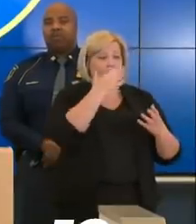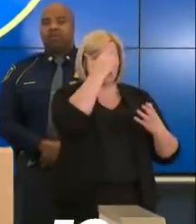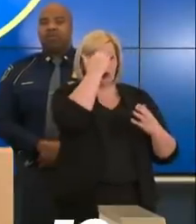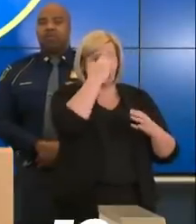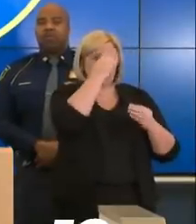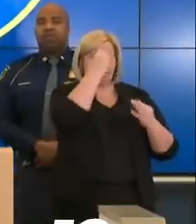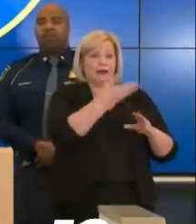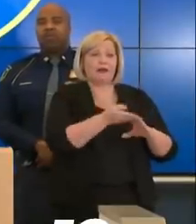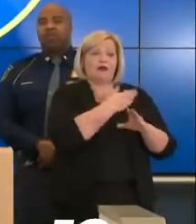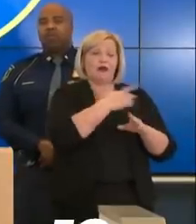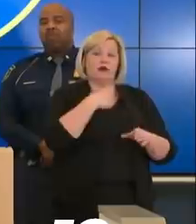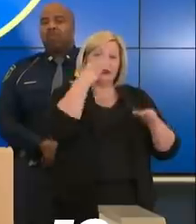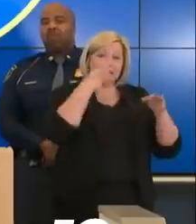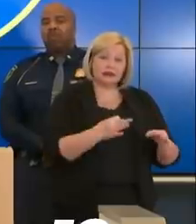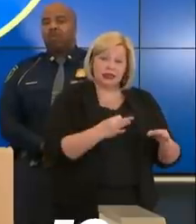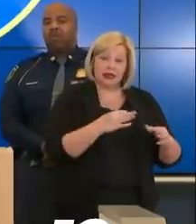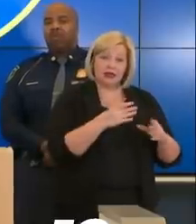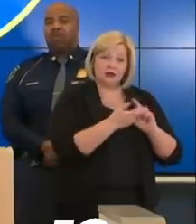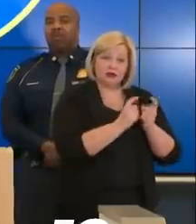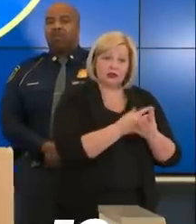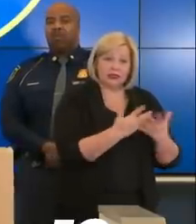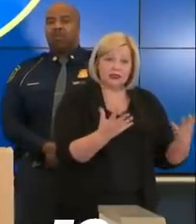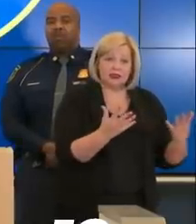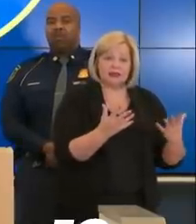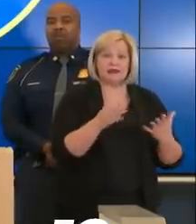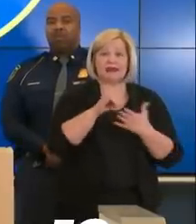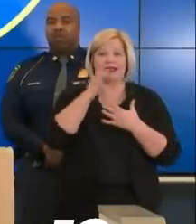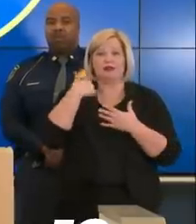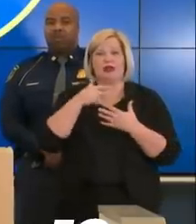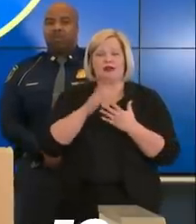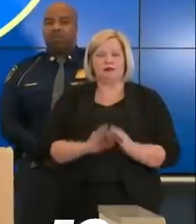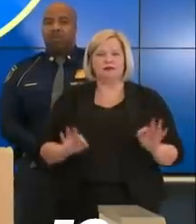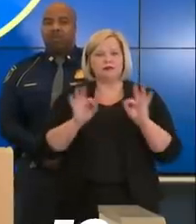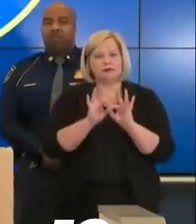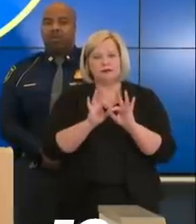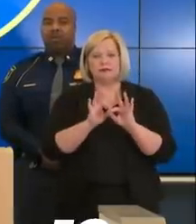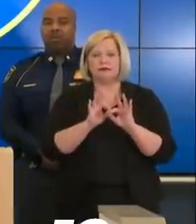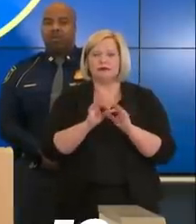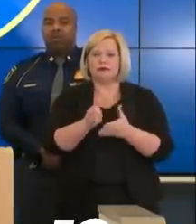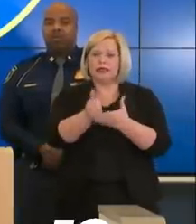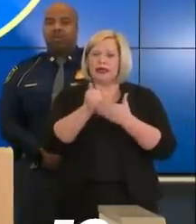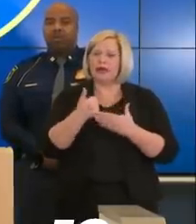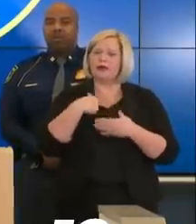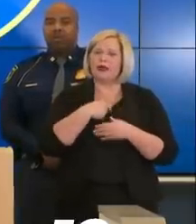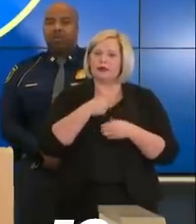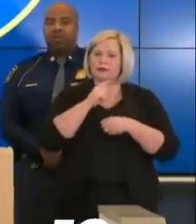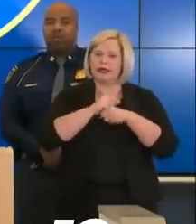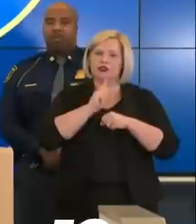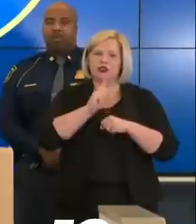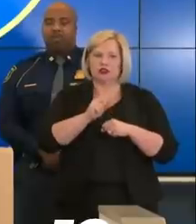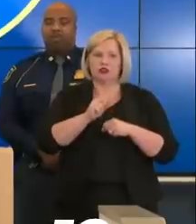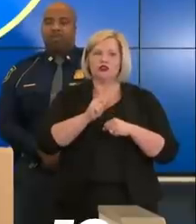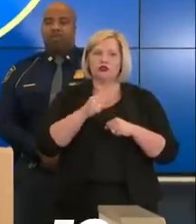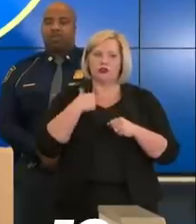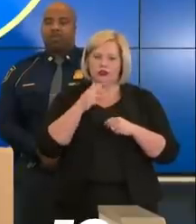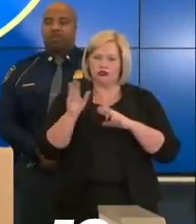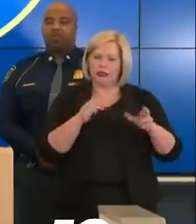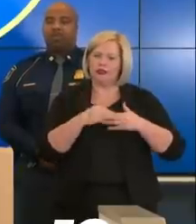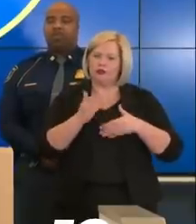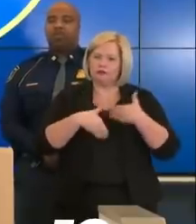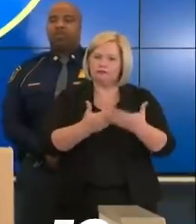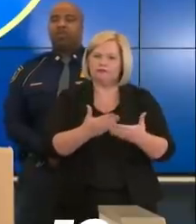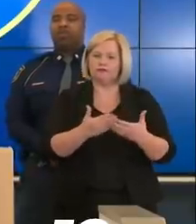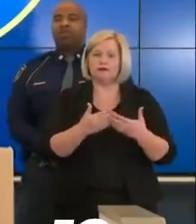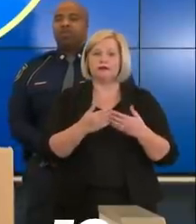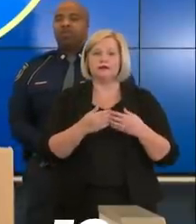decisions, and that's why these actions have been so important to help us be in this position now where we can move forward.